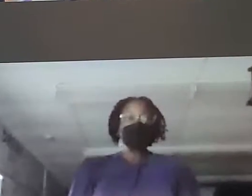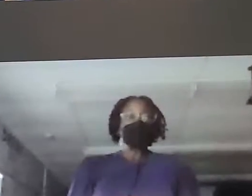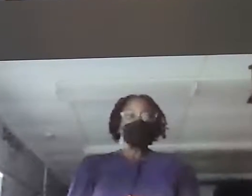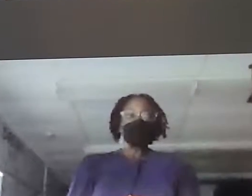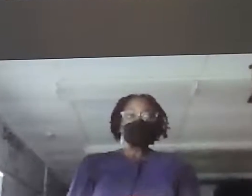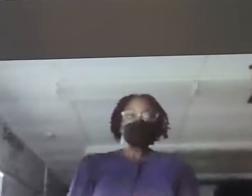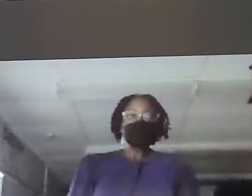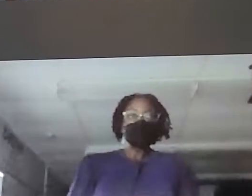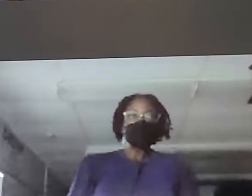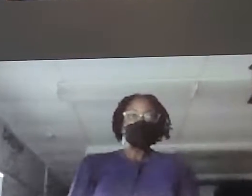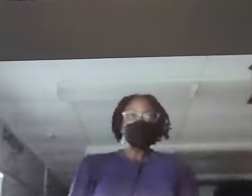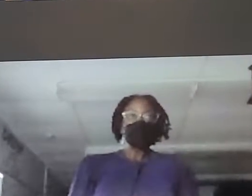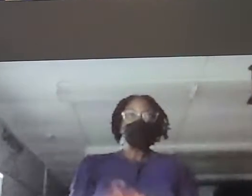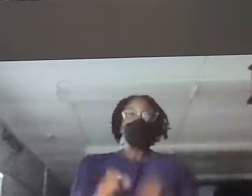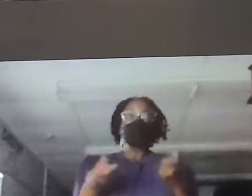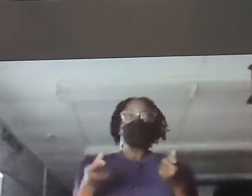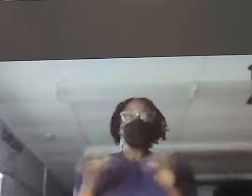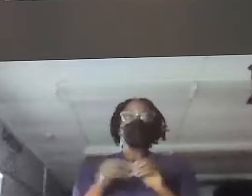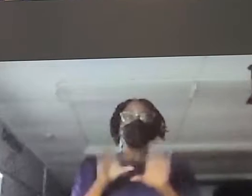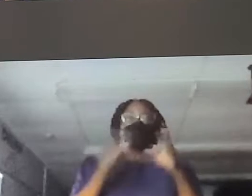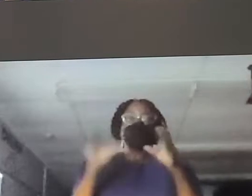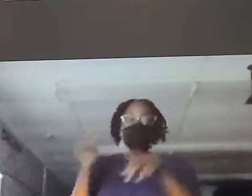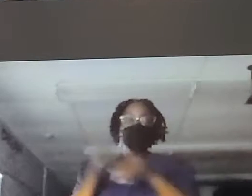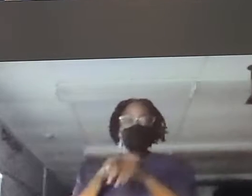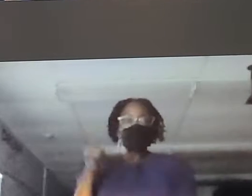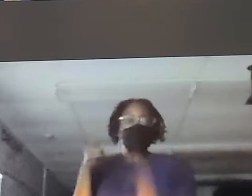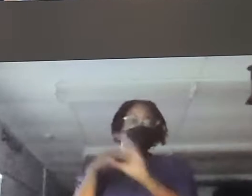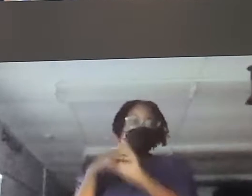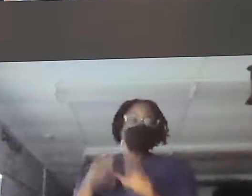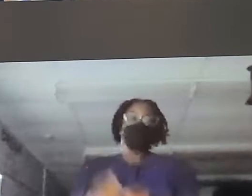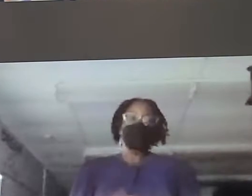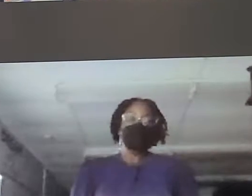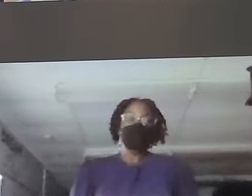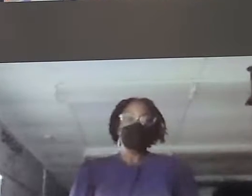Gonna give a few more people a chance to tune in